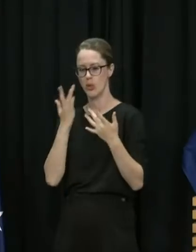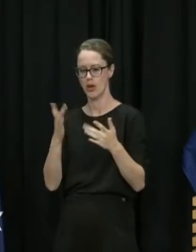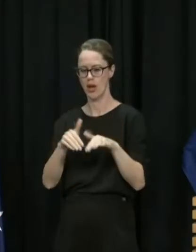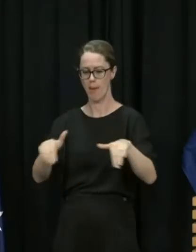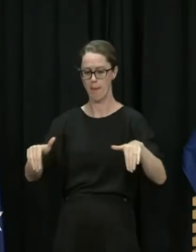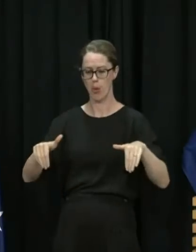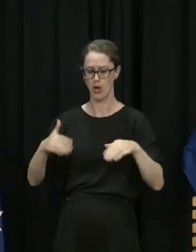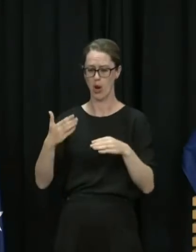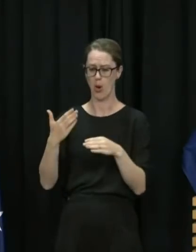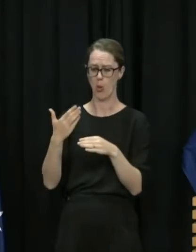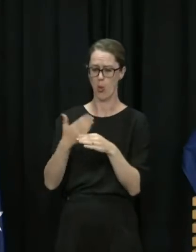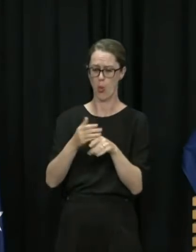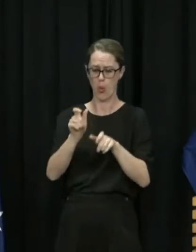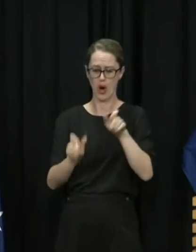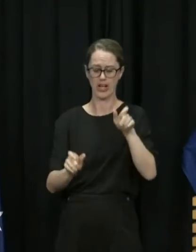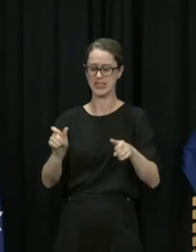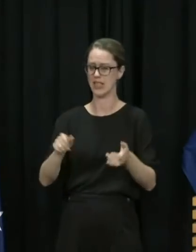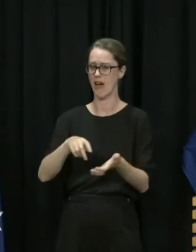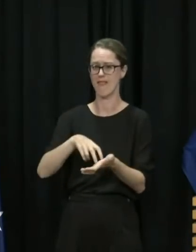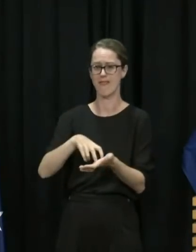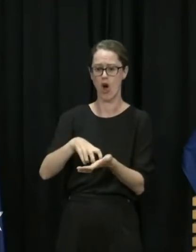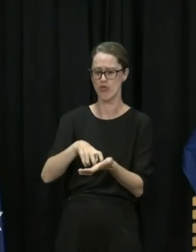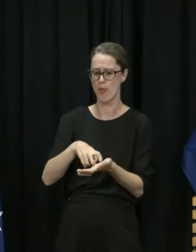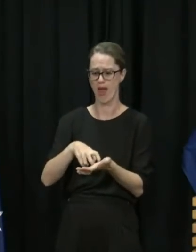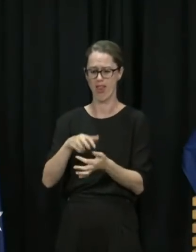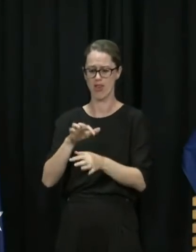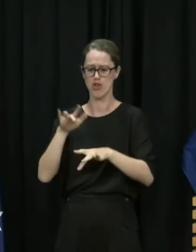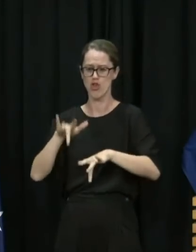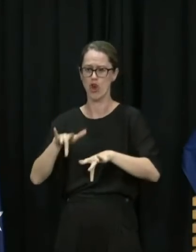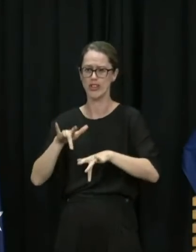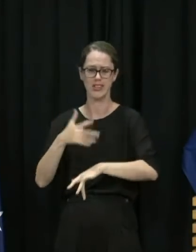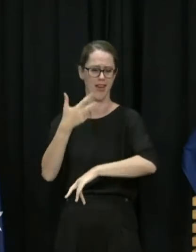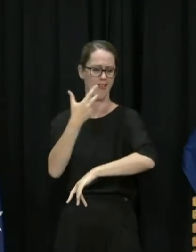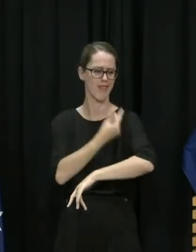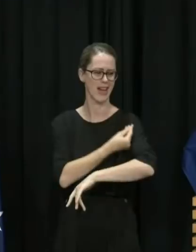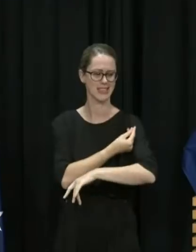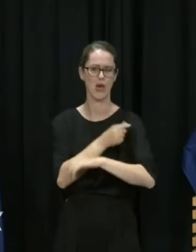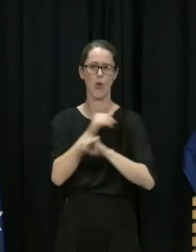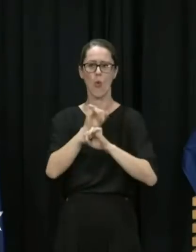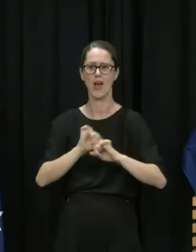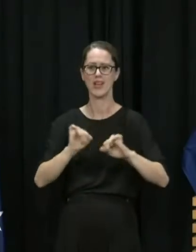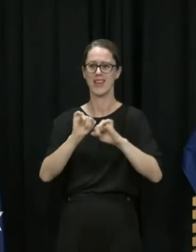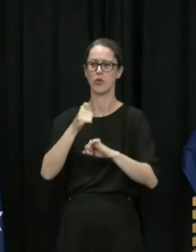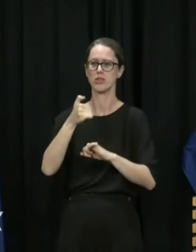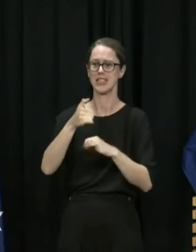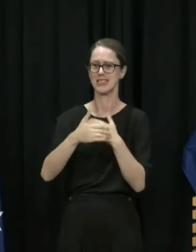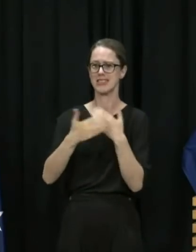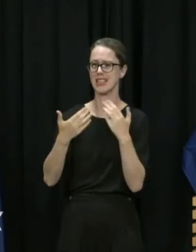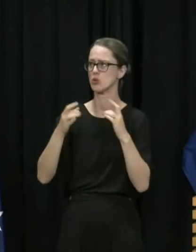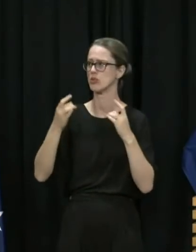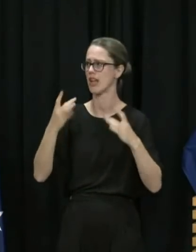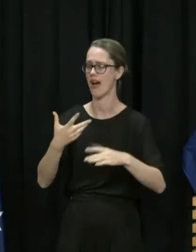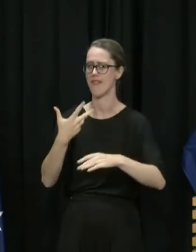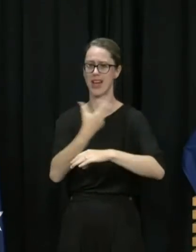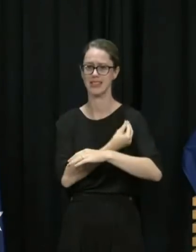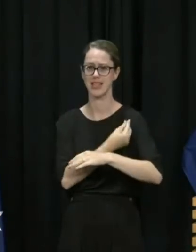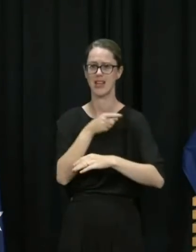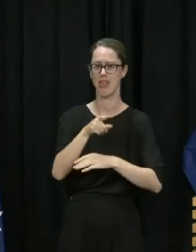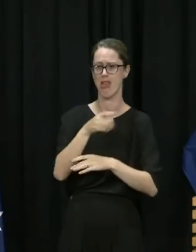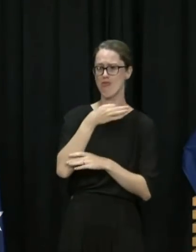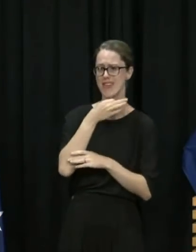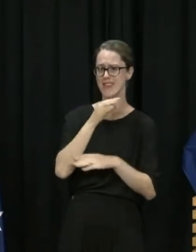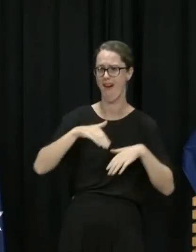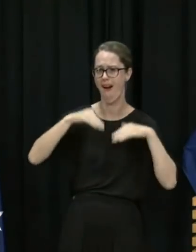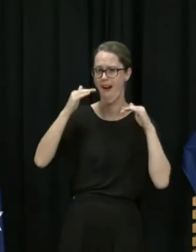border workers are at the front line without having the vaccines, and we're still 6 days away from even starting that process? I think